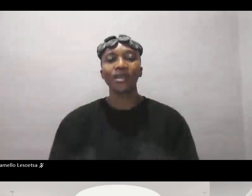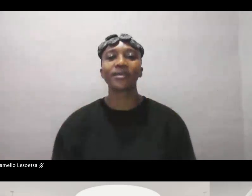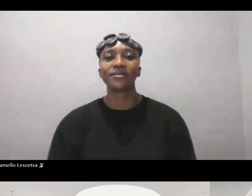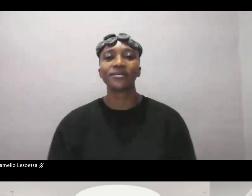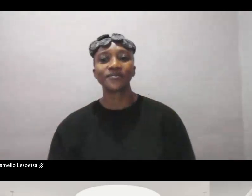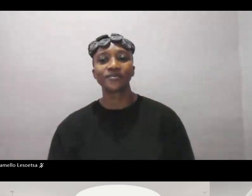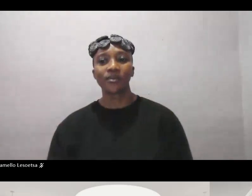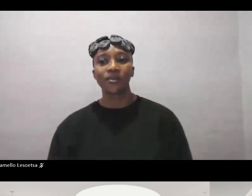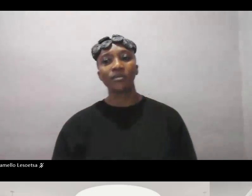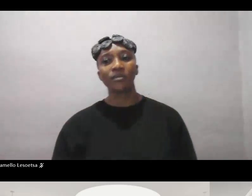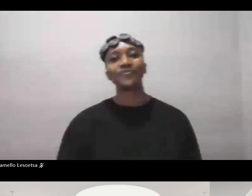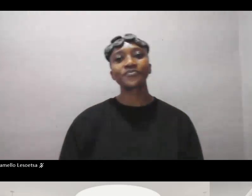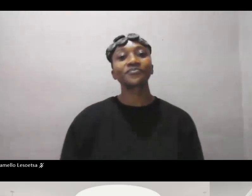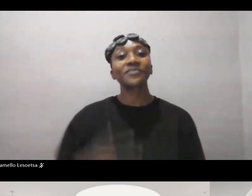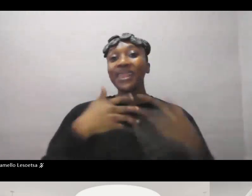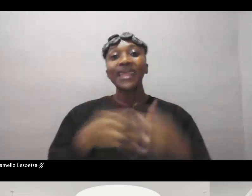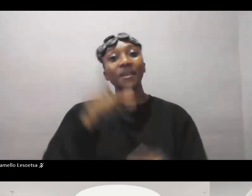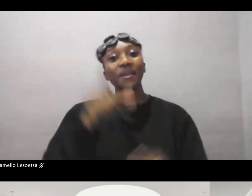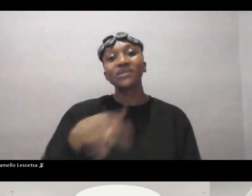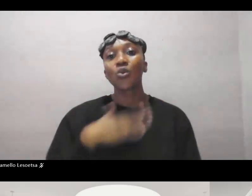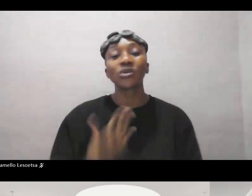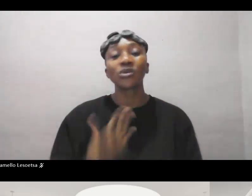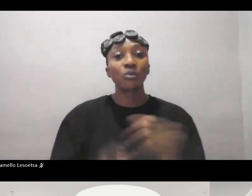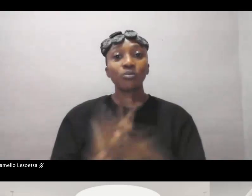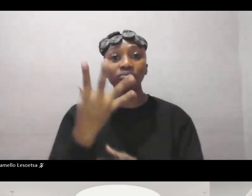Okay. Any other person wants to come in?